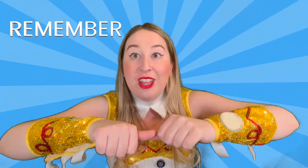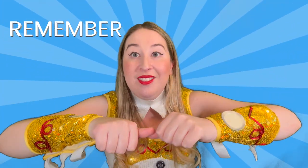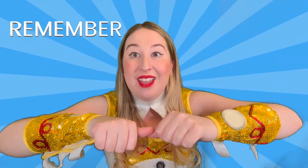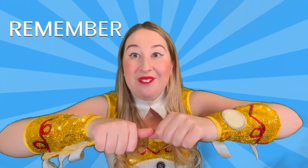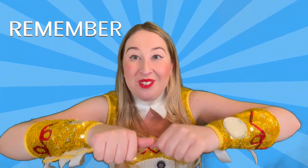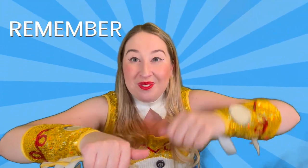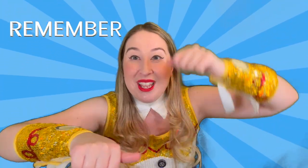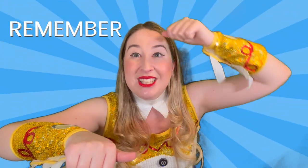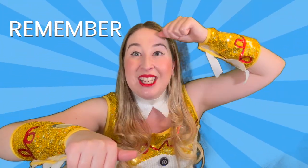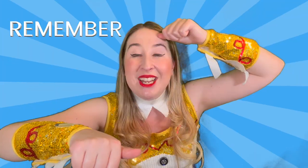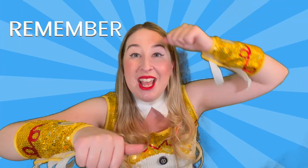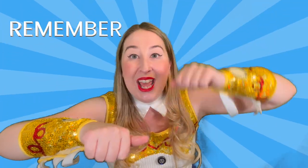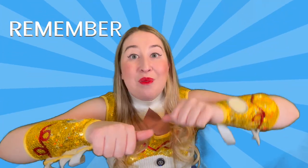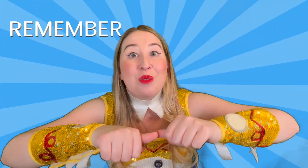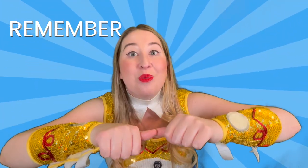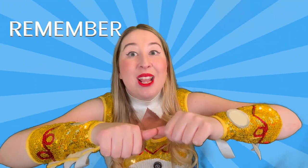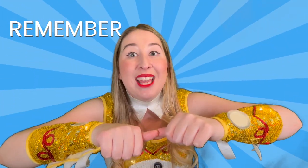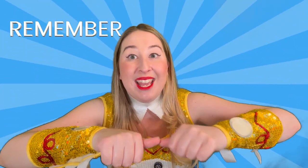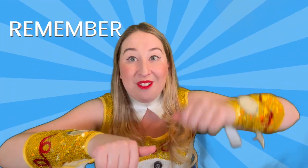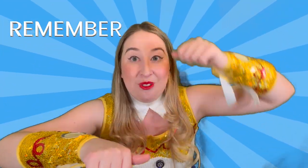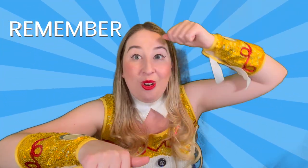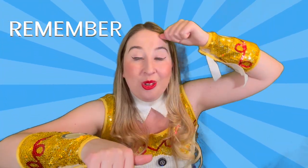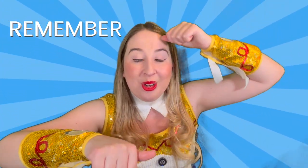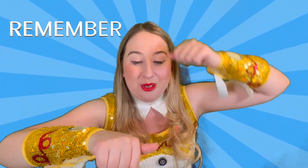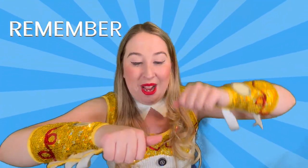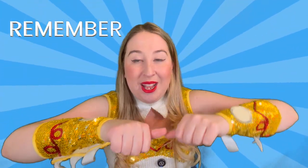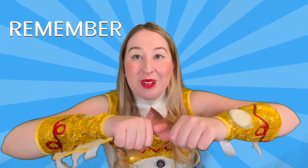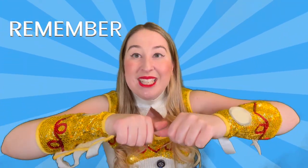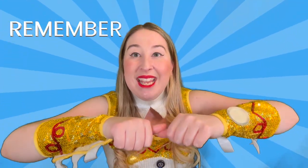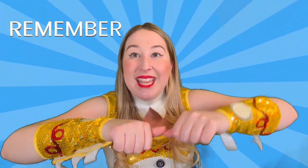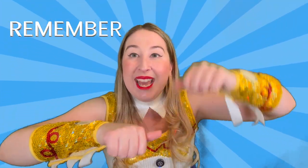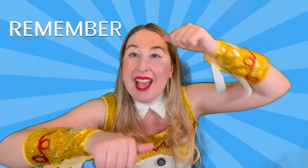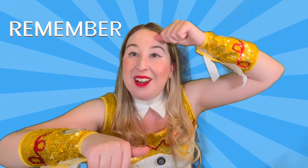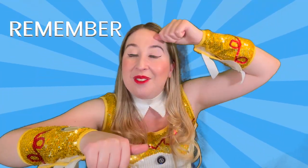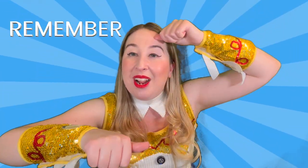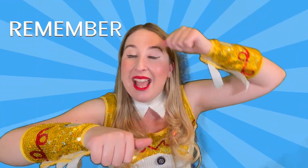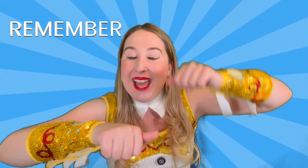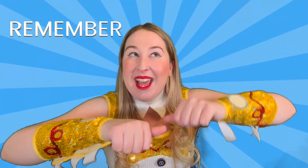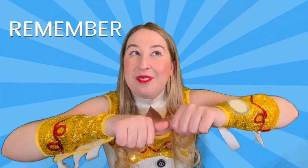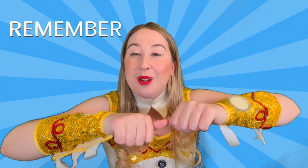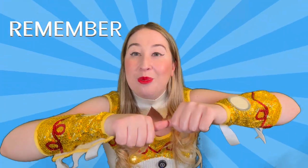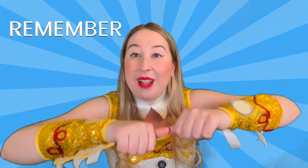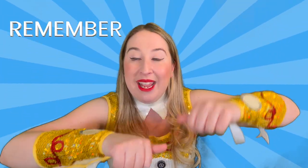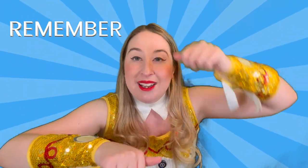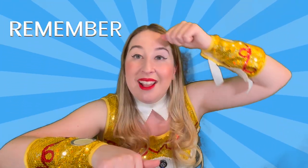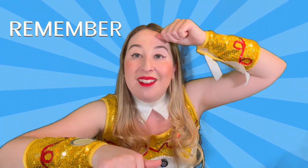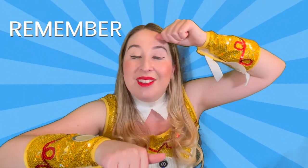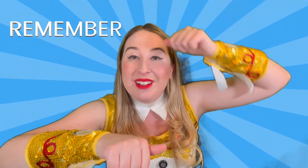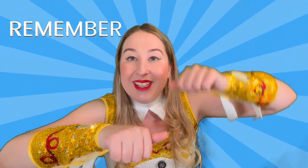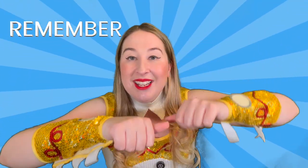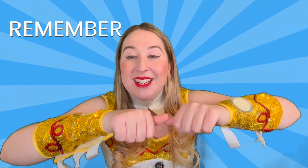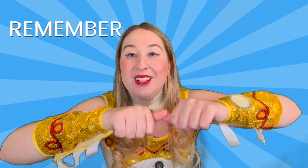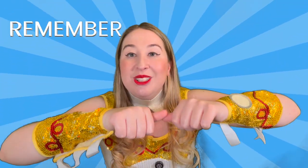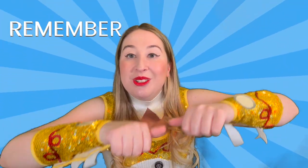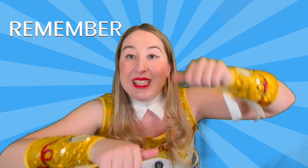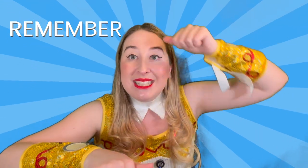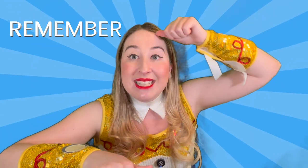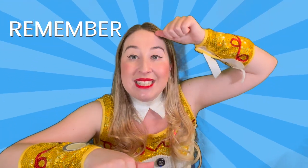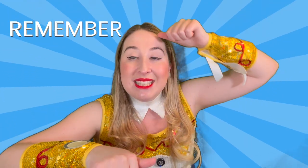the information and we're bringing it forward, right? We're taking it out of our head, out of our brain. Very good. So this is the